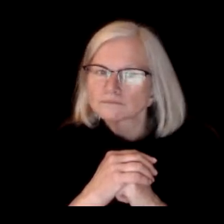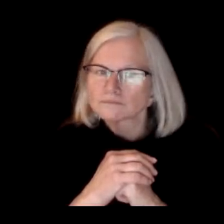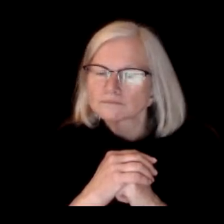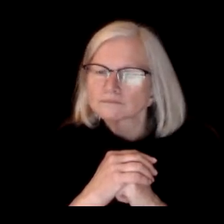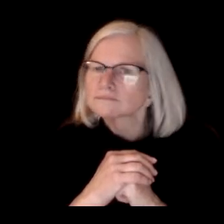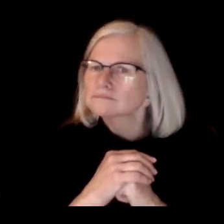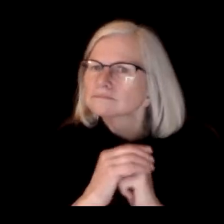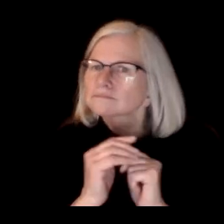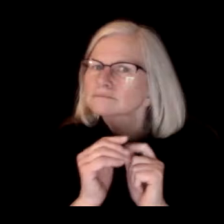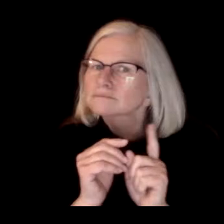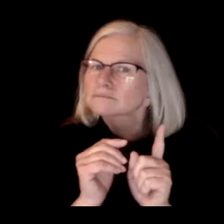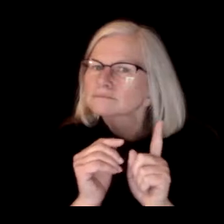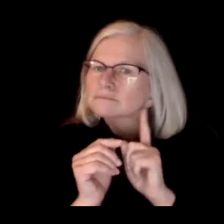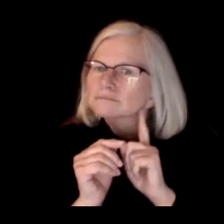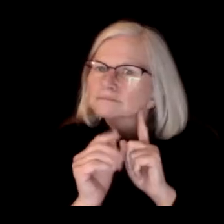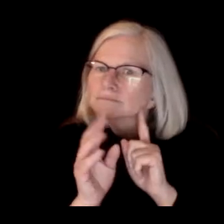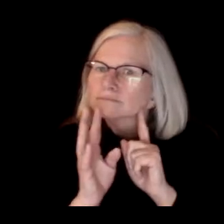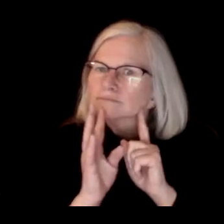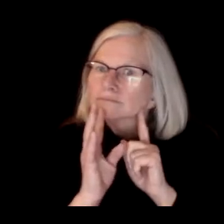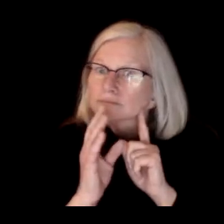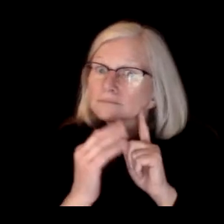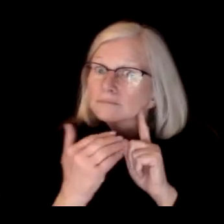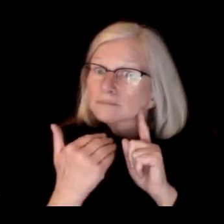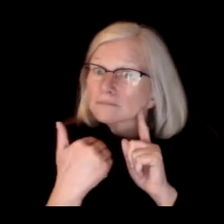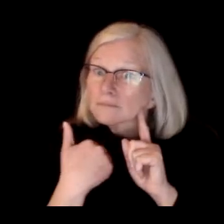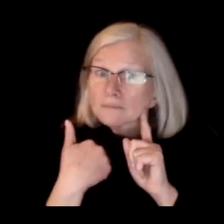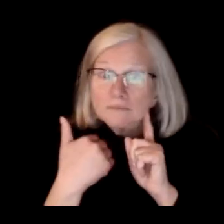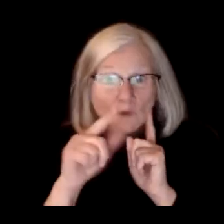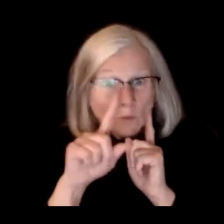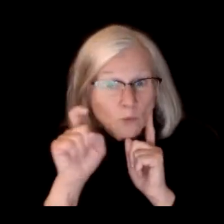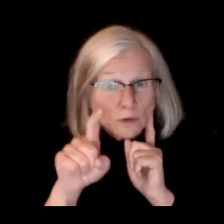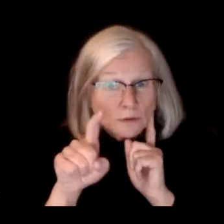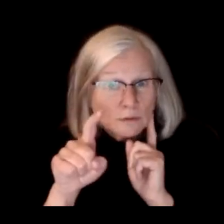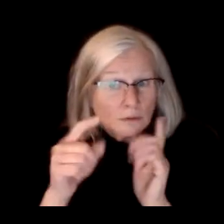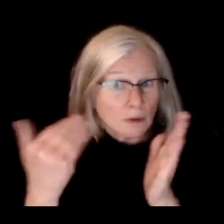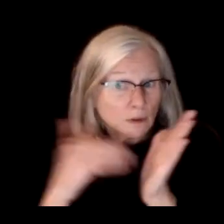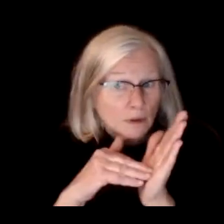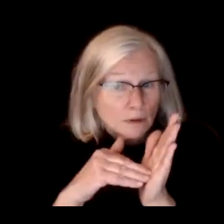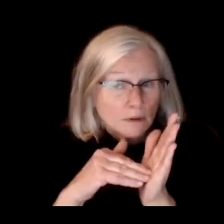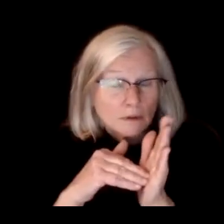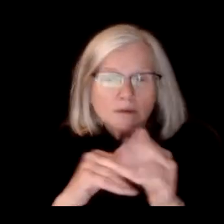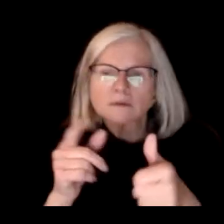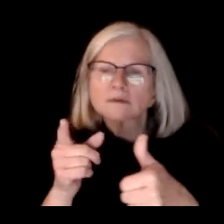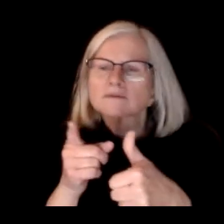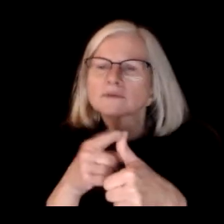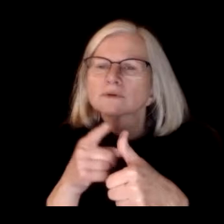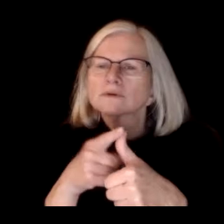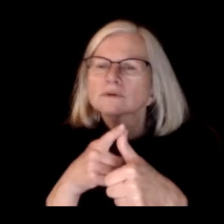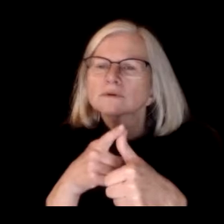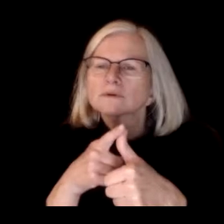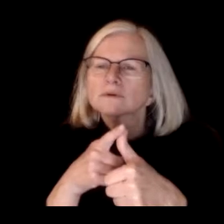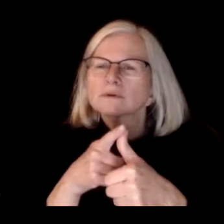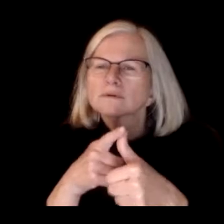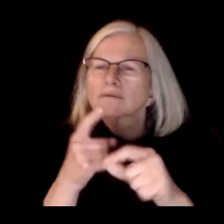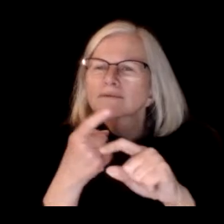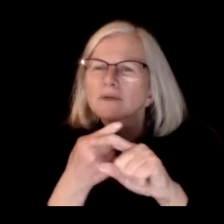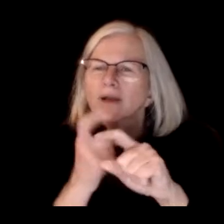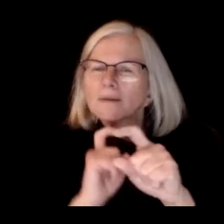Operator, do we have questions at this point? Yes, sir. Your first question comes from the line of Mr. Jeremy Alton